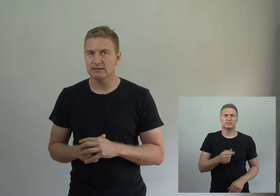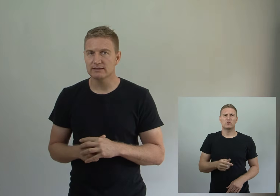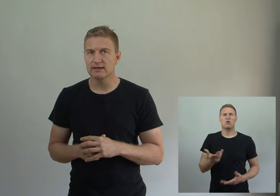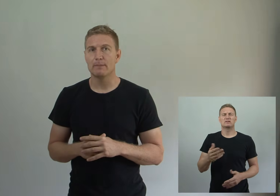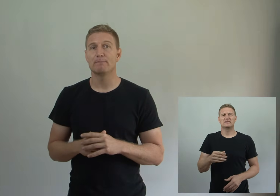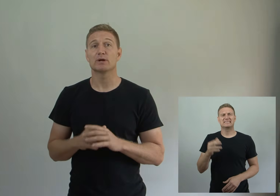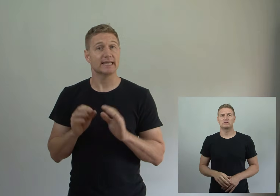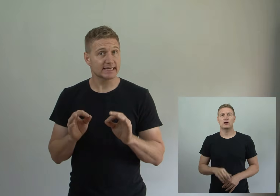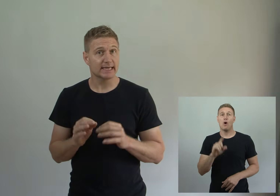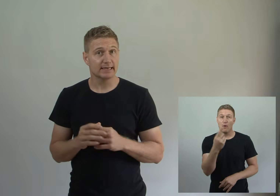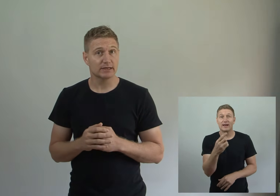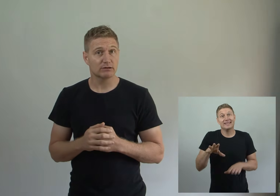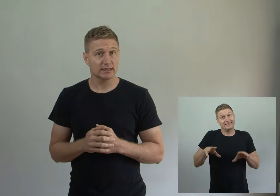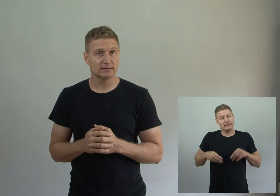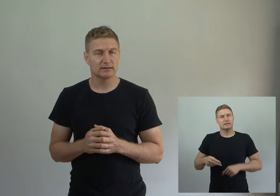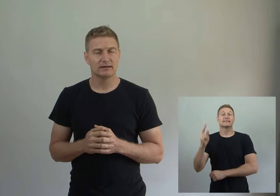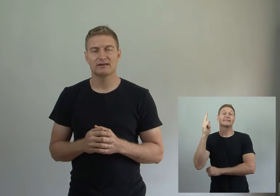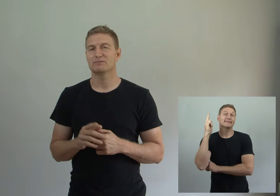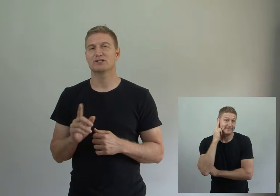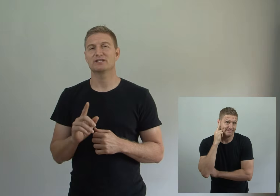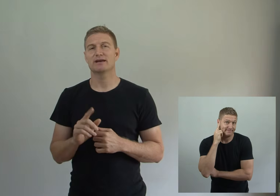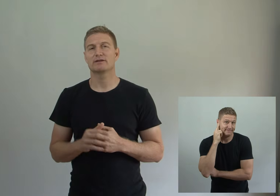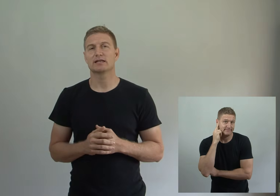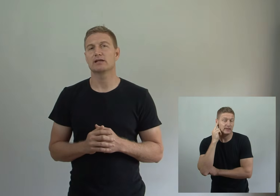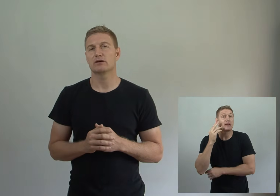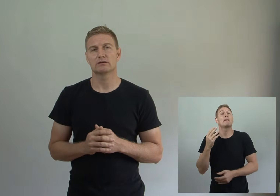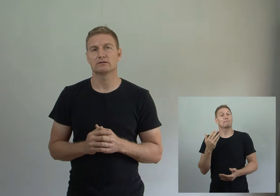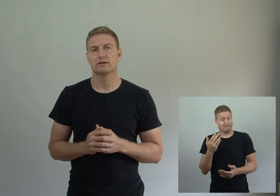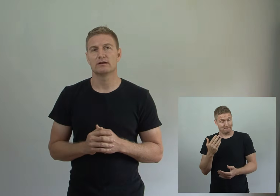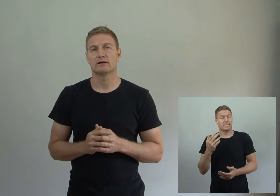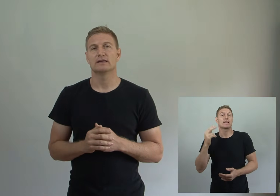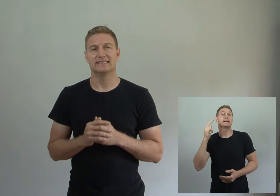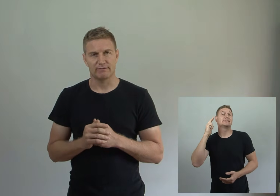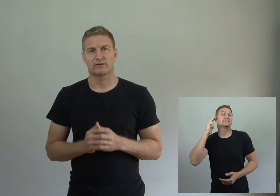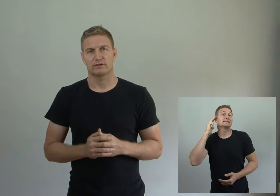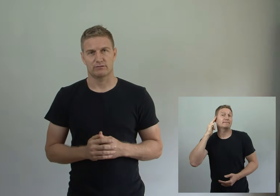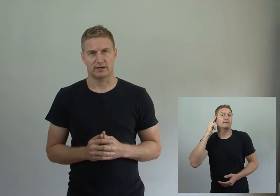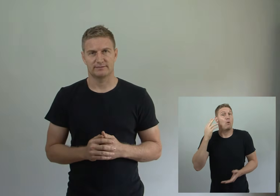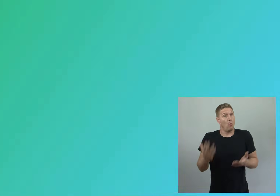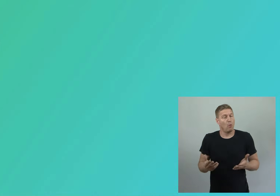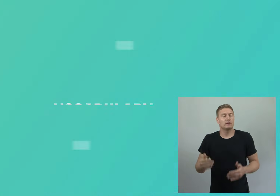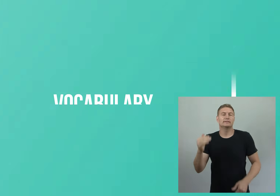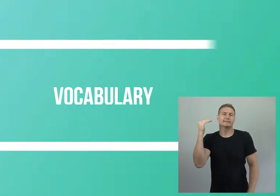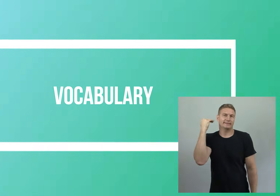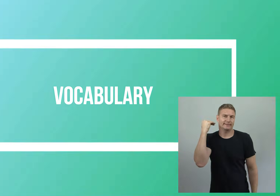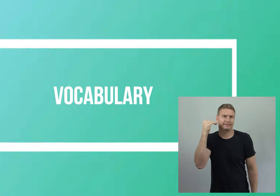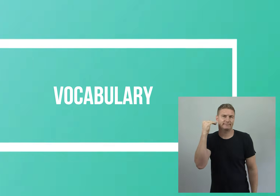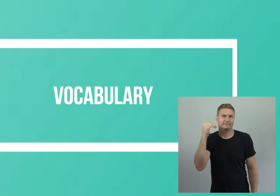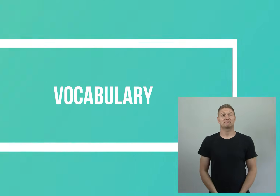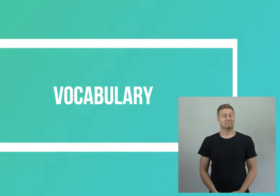correct, politically correct, but you're definitely not deaf correct.